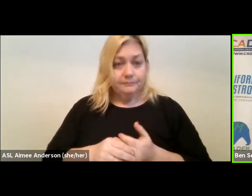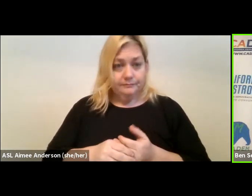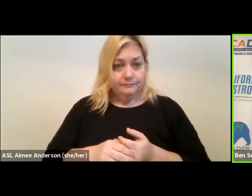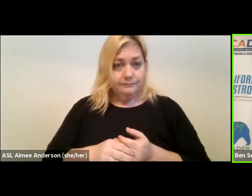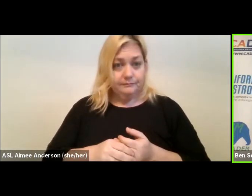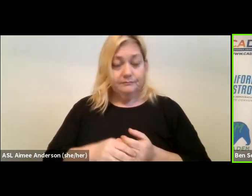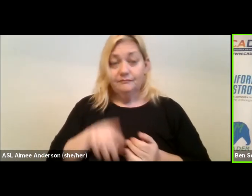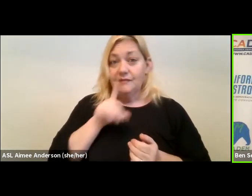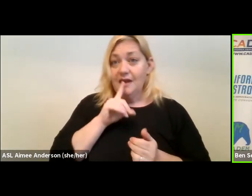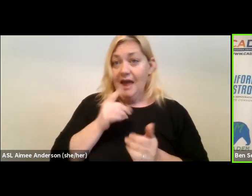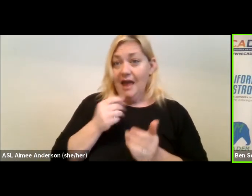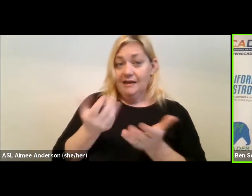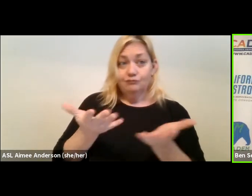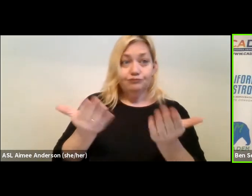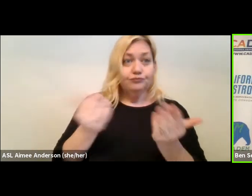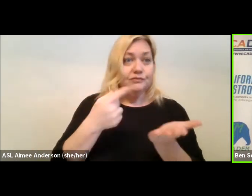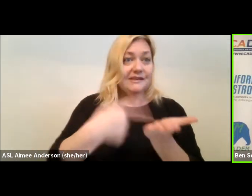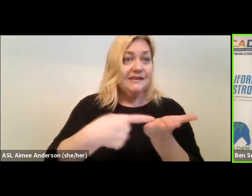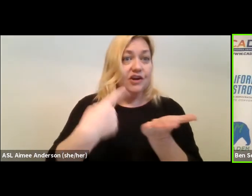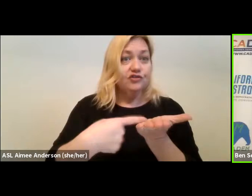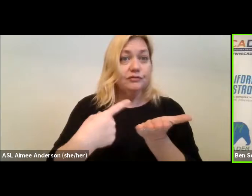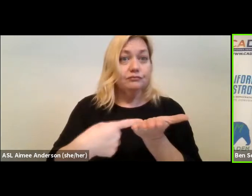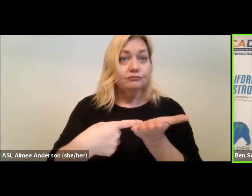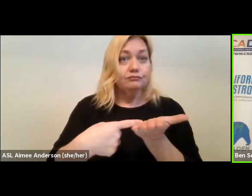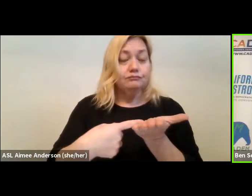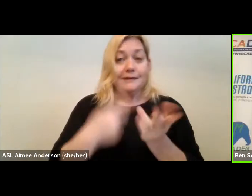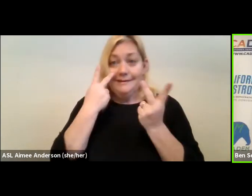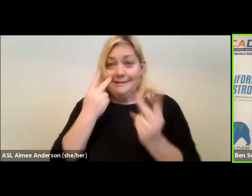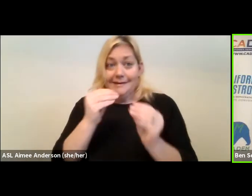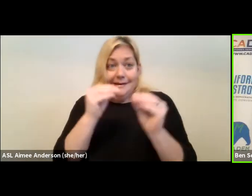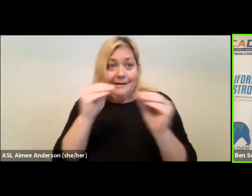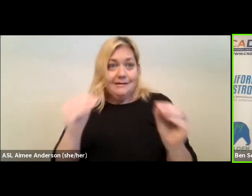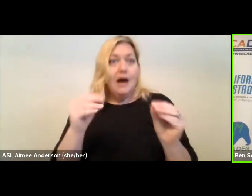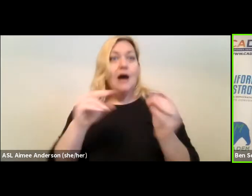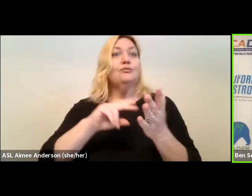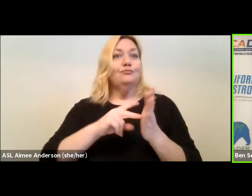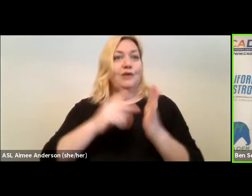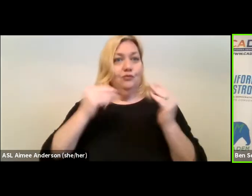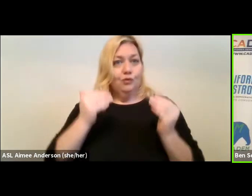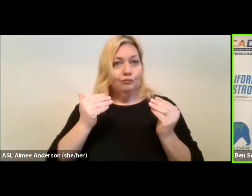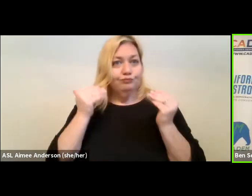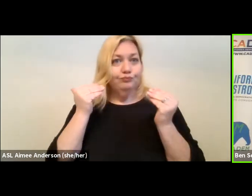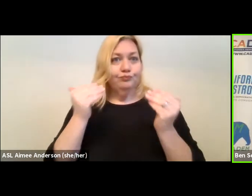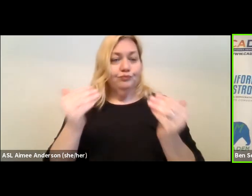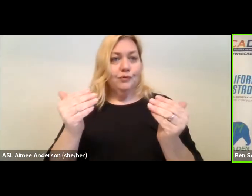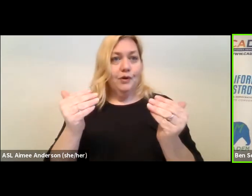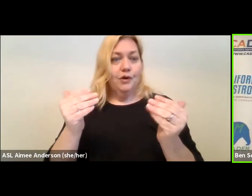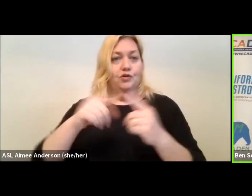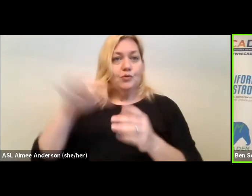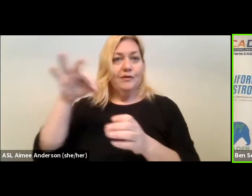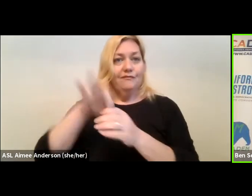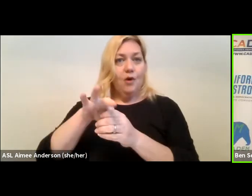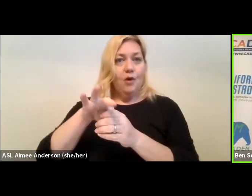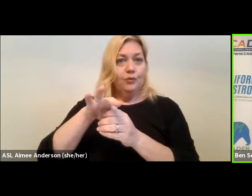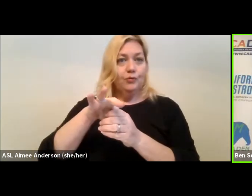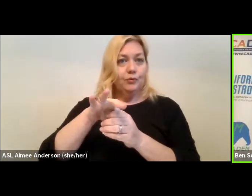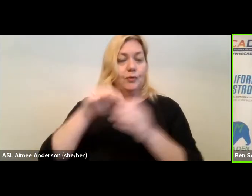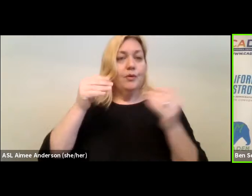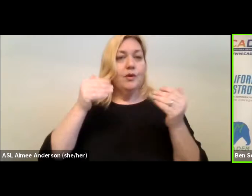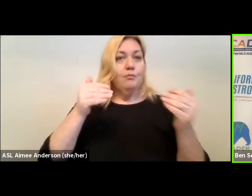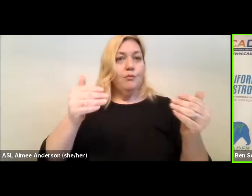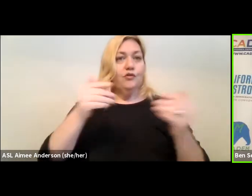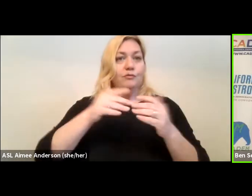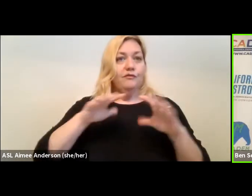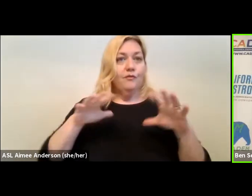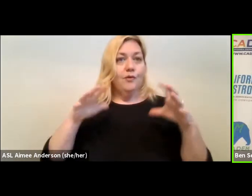Is there any discussion? Seeing none, we'll proceed directly to a vote. The motion before the body is